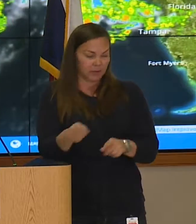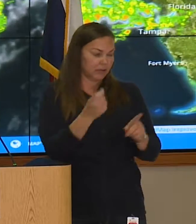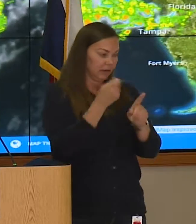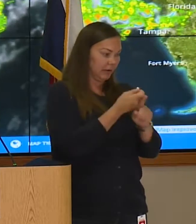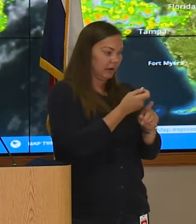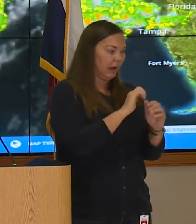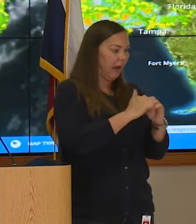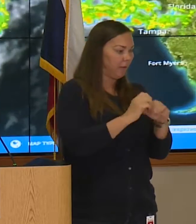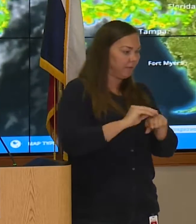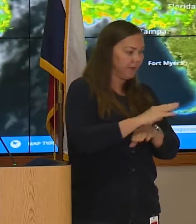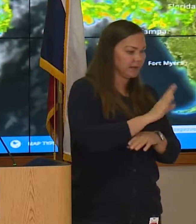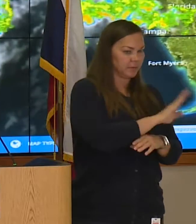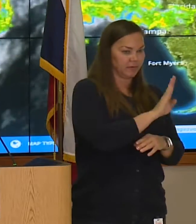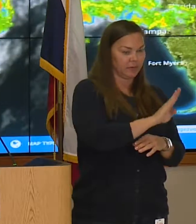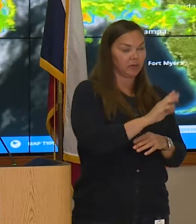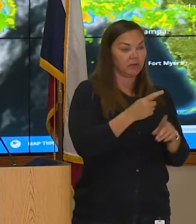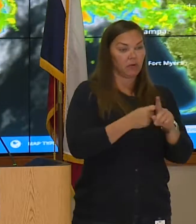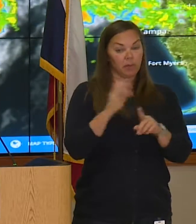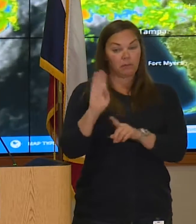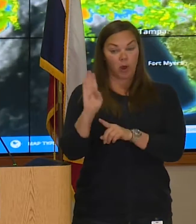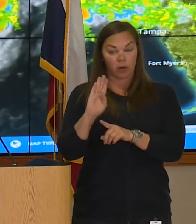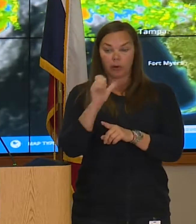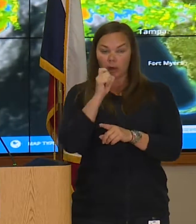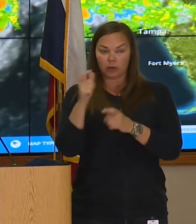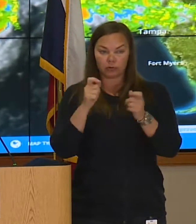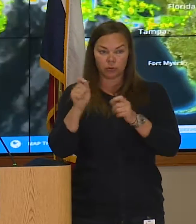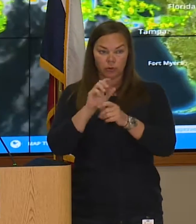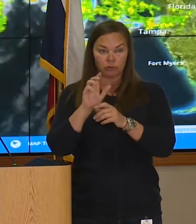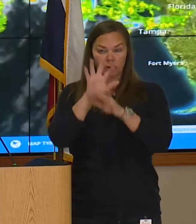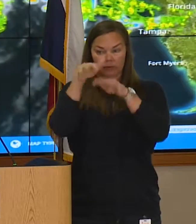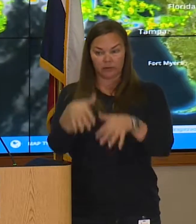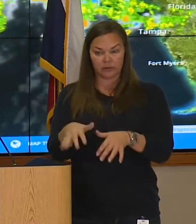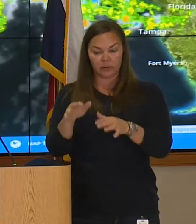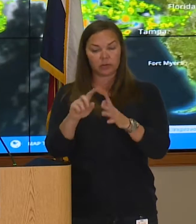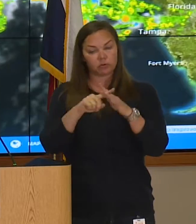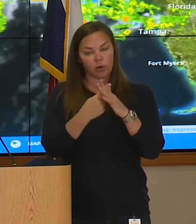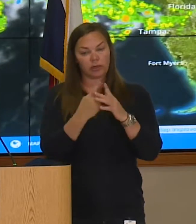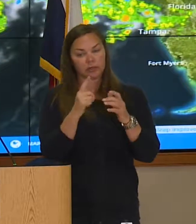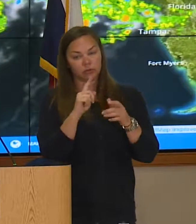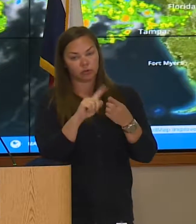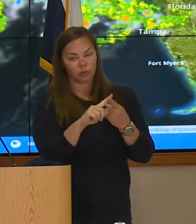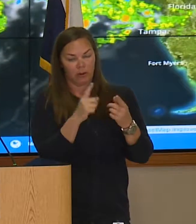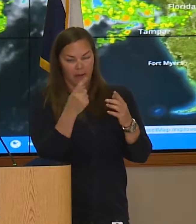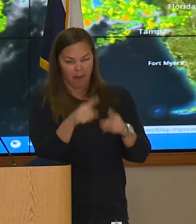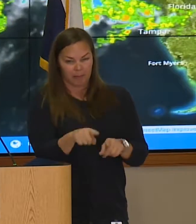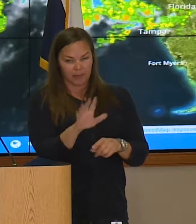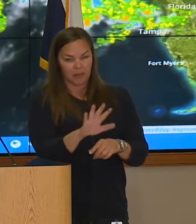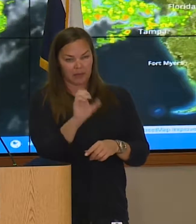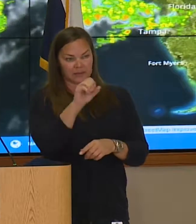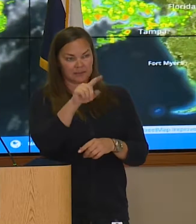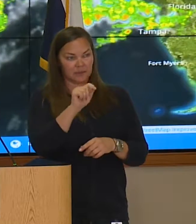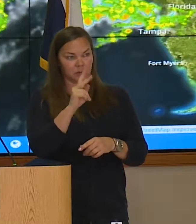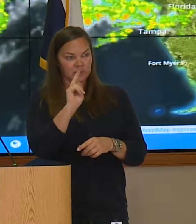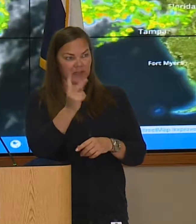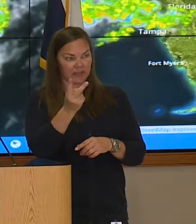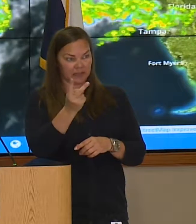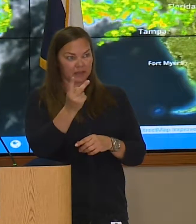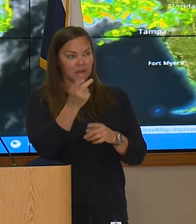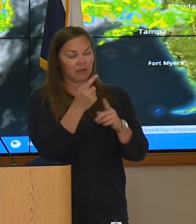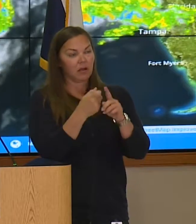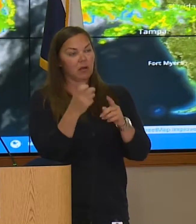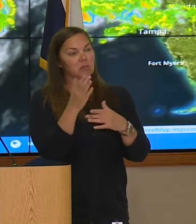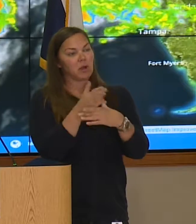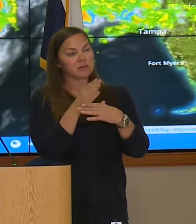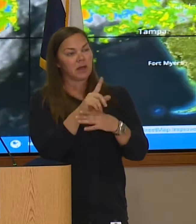Barker, uncontrolled spillway overflows are expected to occur starting on about September 2nd of